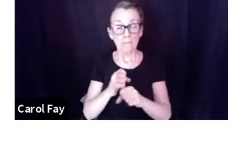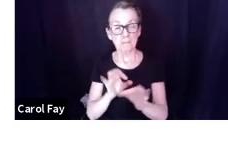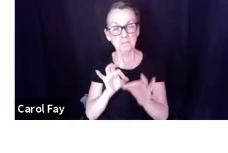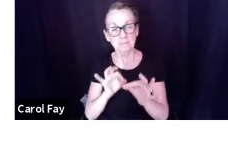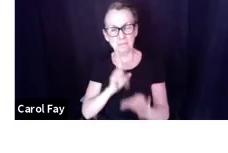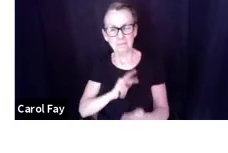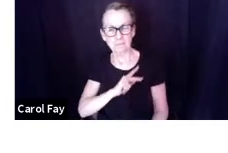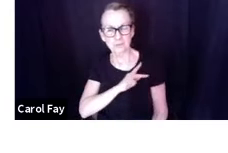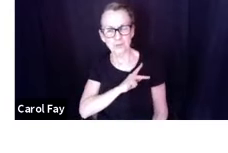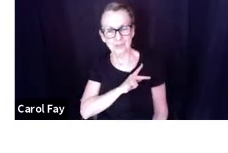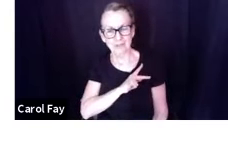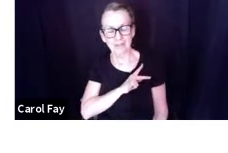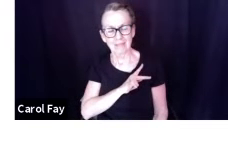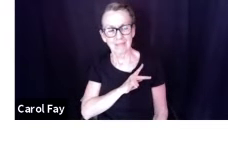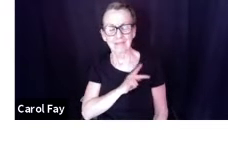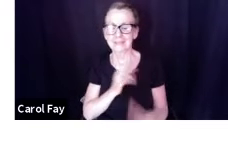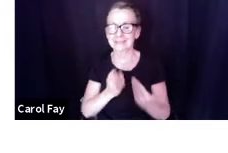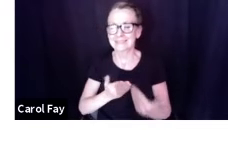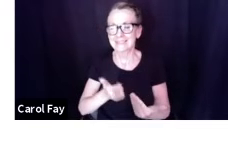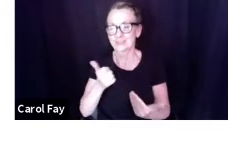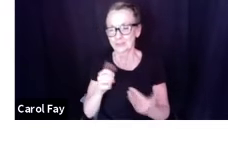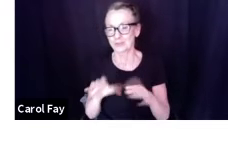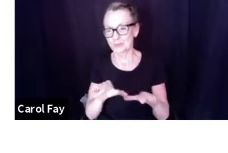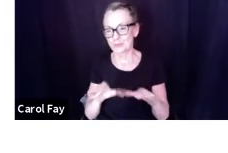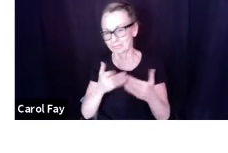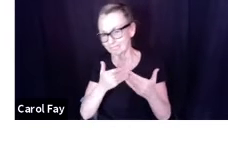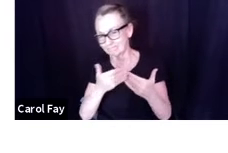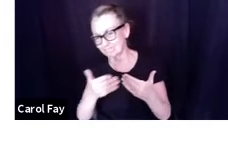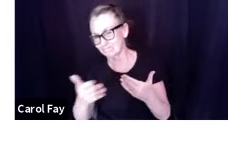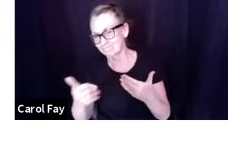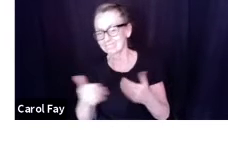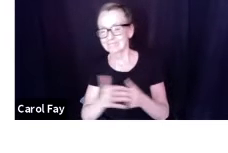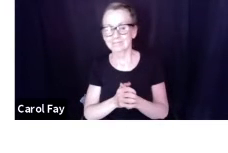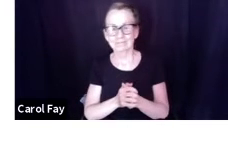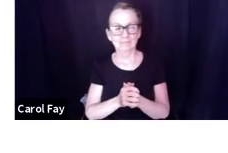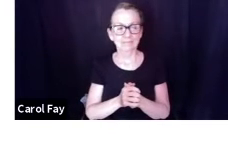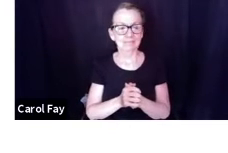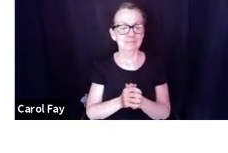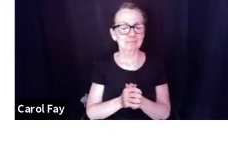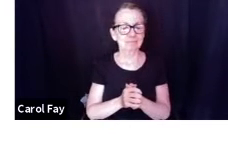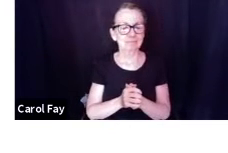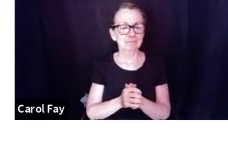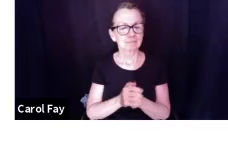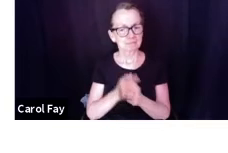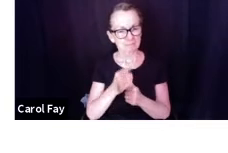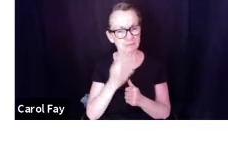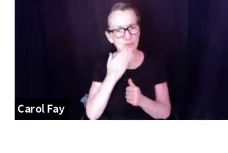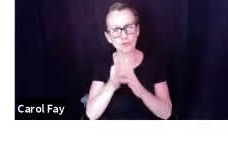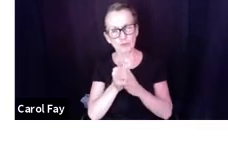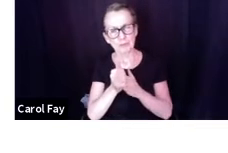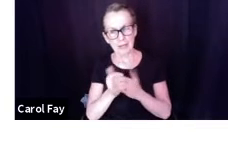personalized, and it's easier to do. And so this is a good guide to go